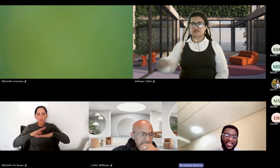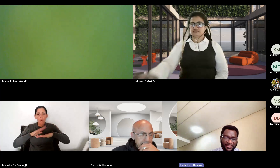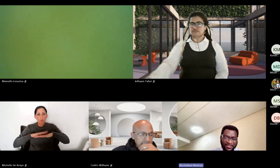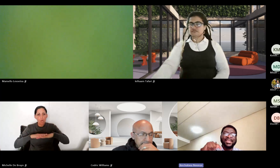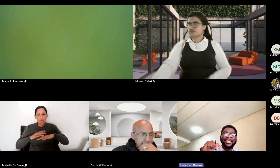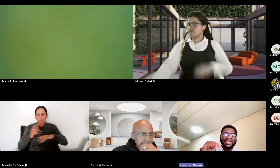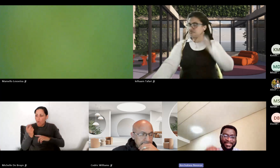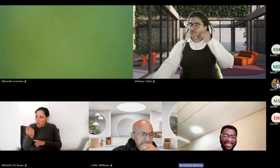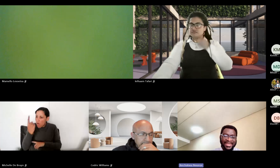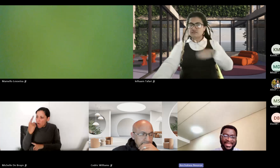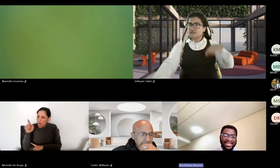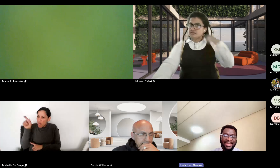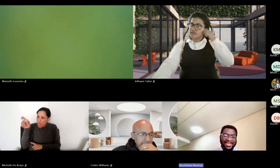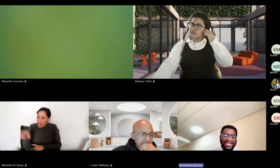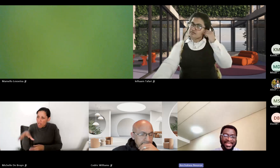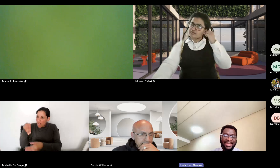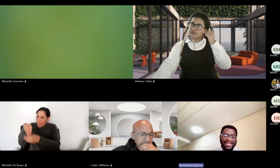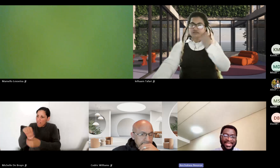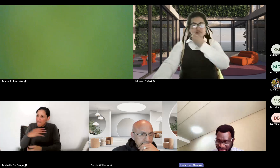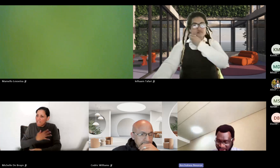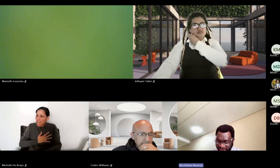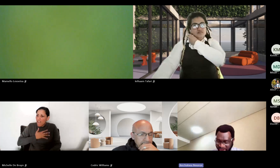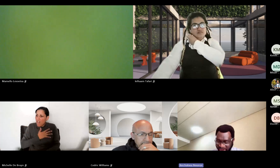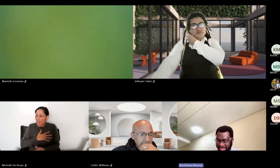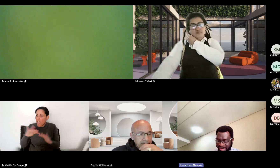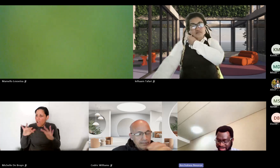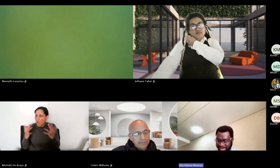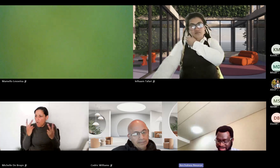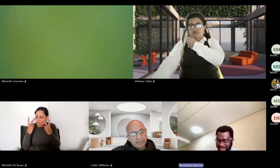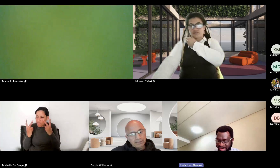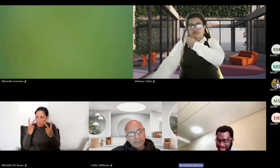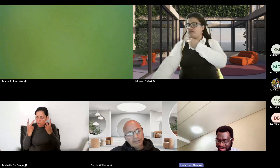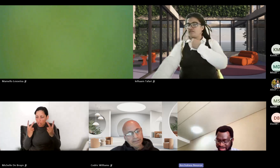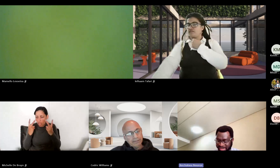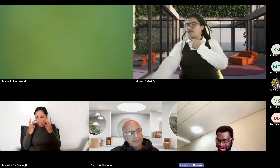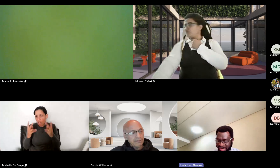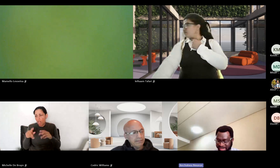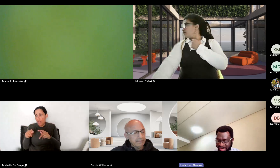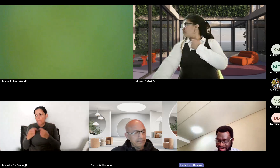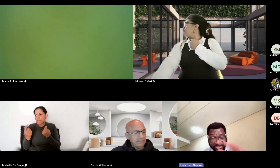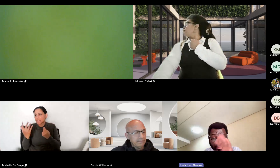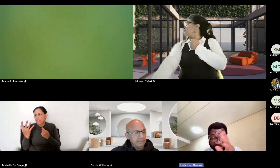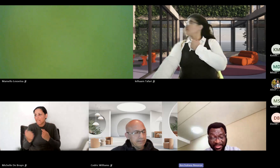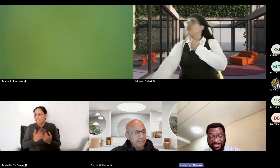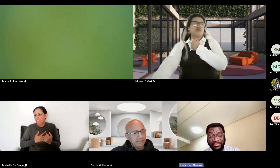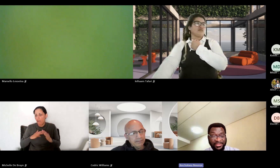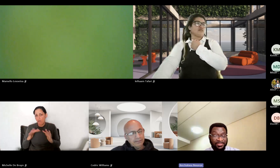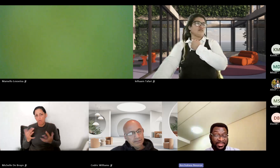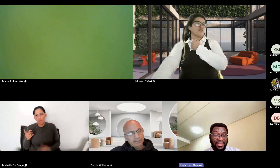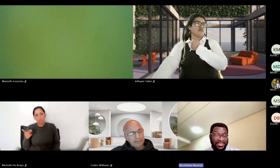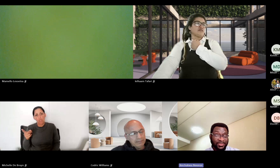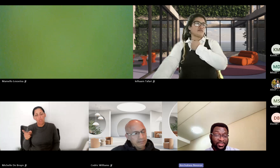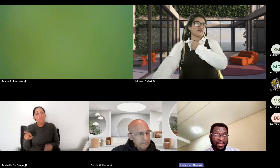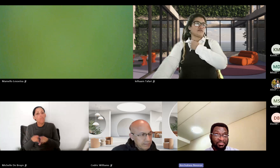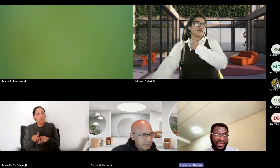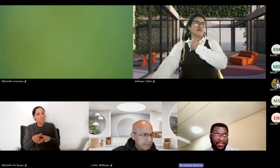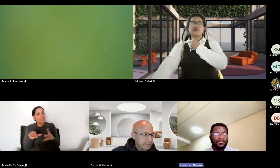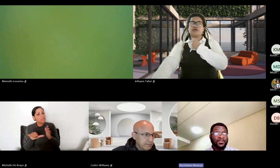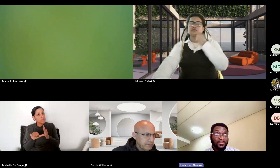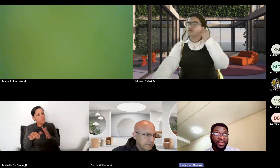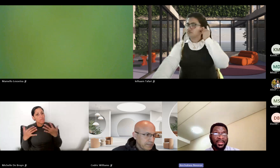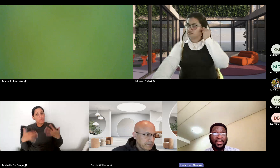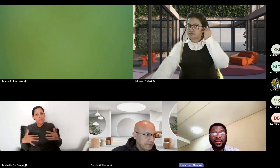actually feels the experiencing of visual impairment. Very, very important. And when you talk about, last thing, you